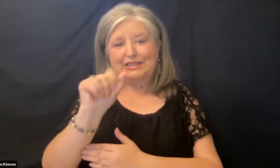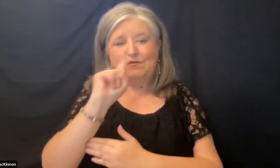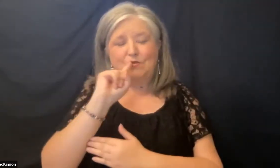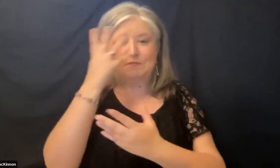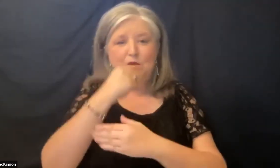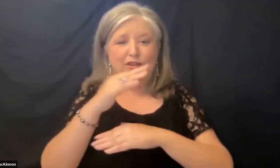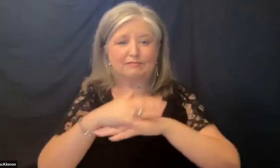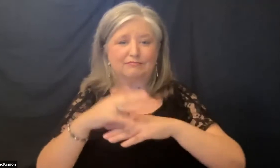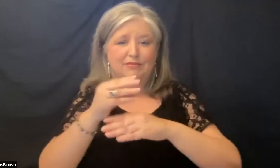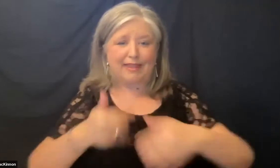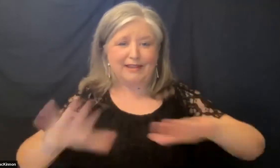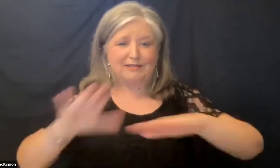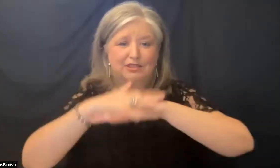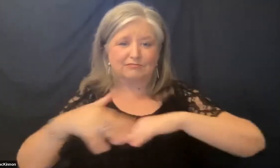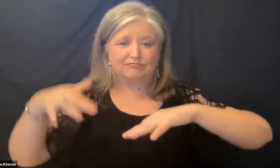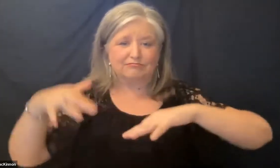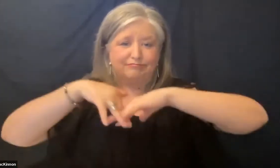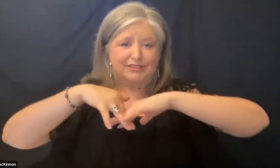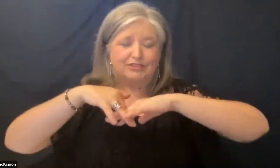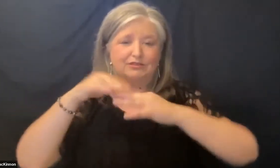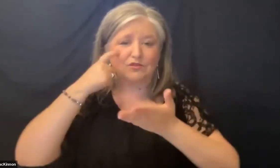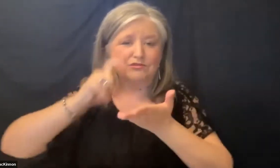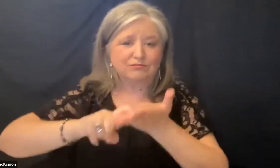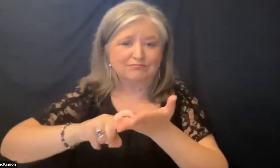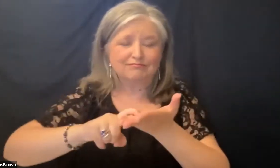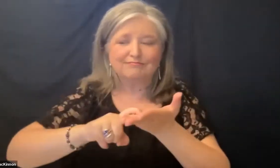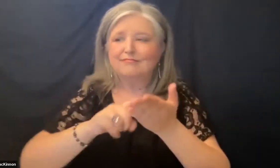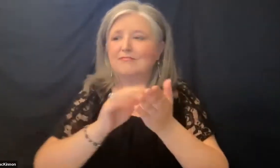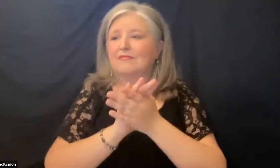Thank you to Tanisha and Lisa for the Indigenous land acknowledgement.